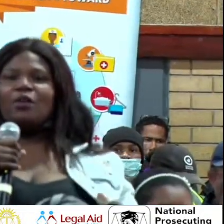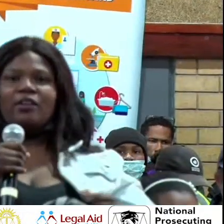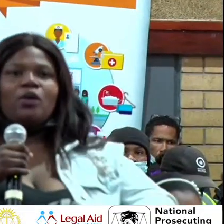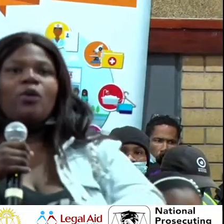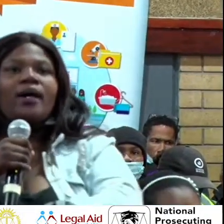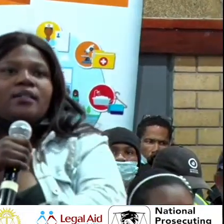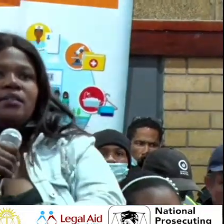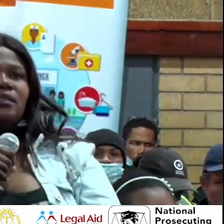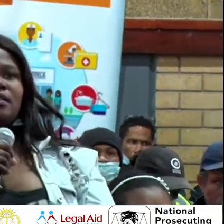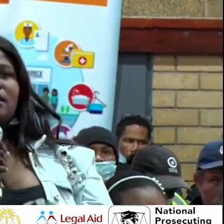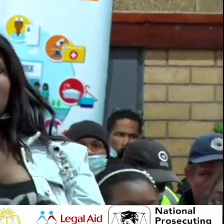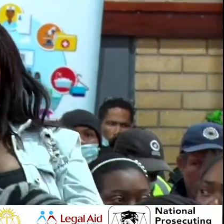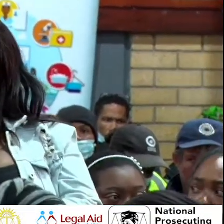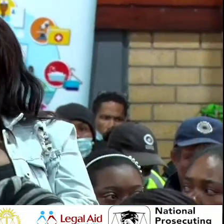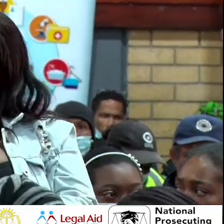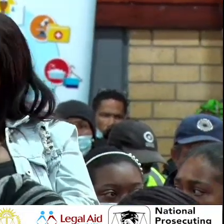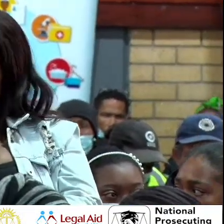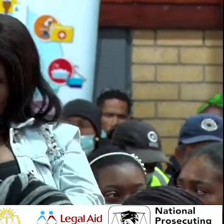Hello, everyone.